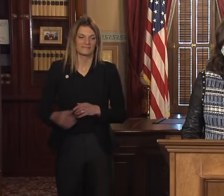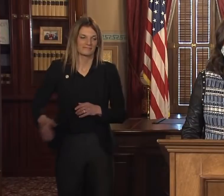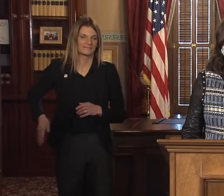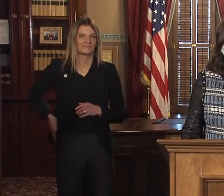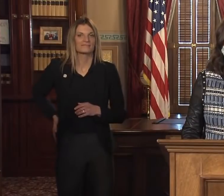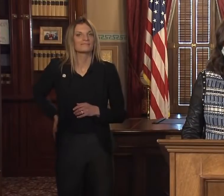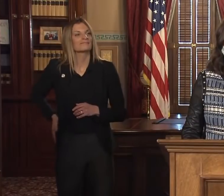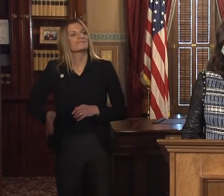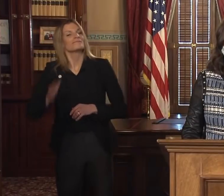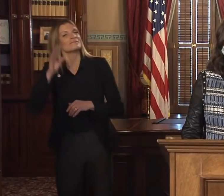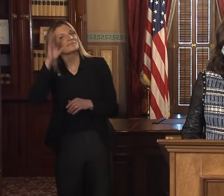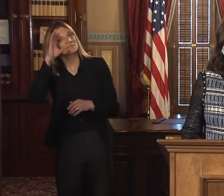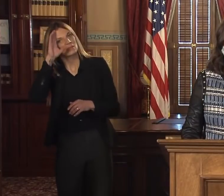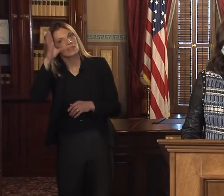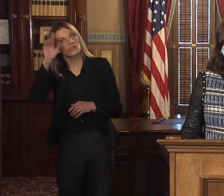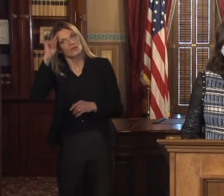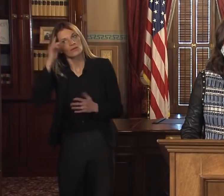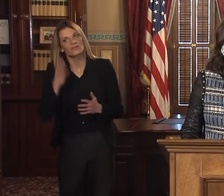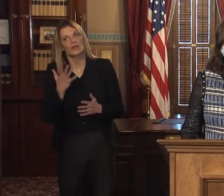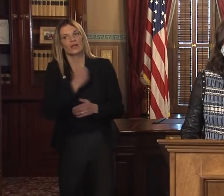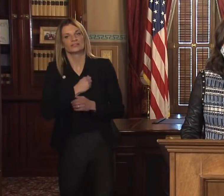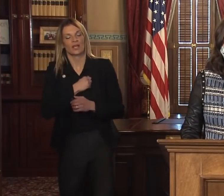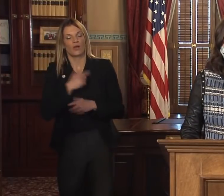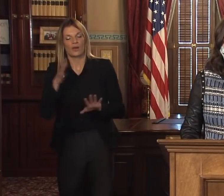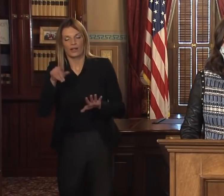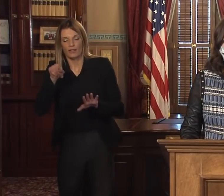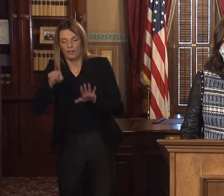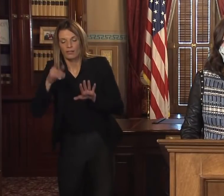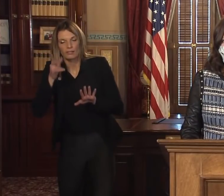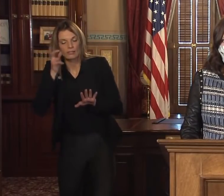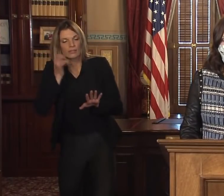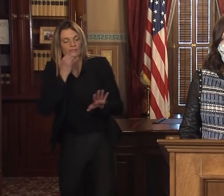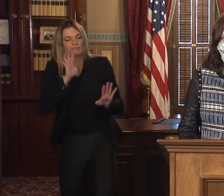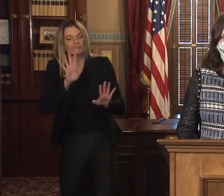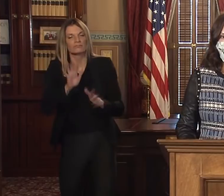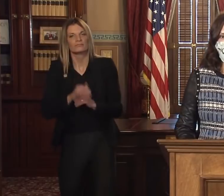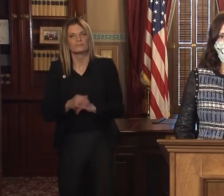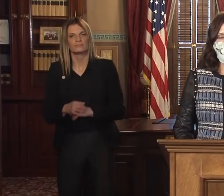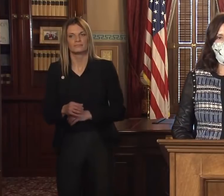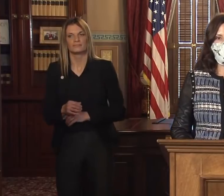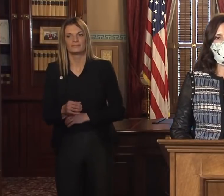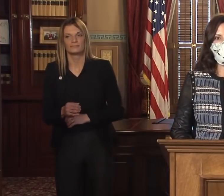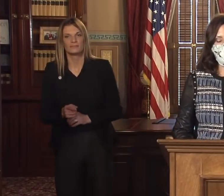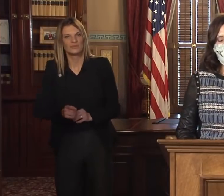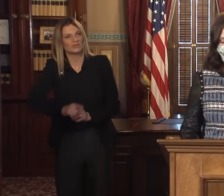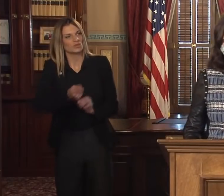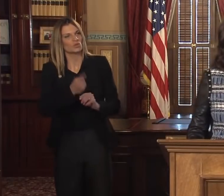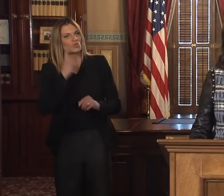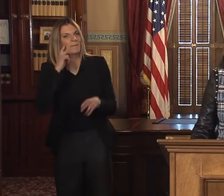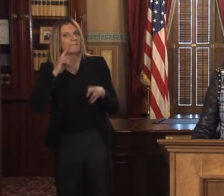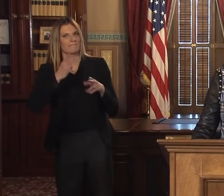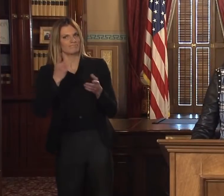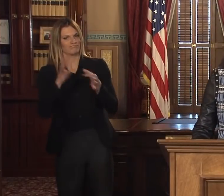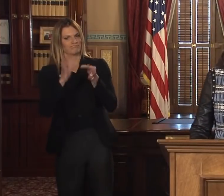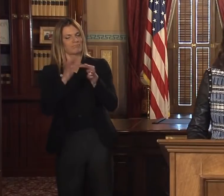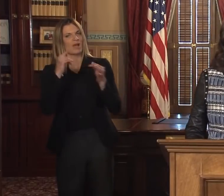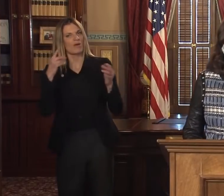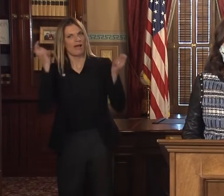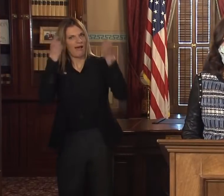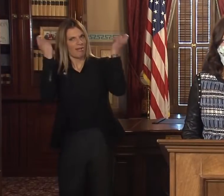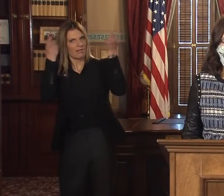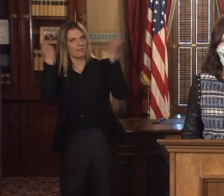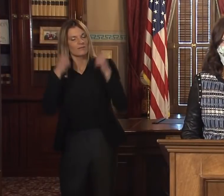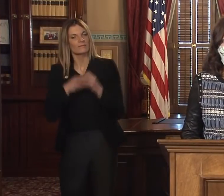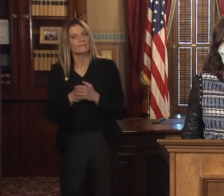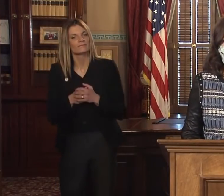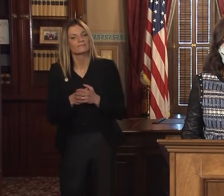Hi, Governor. Apologies, my button was stuck. Just curious, you just mentioned the holidays. Are you at all looking at